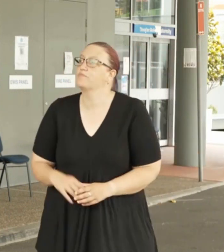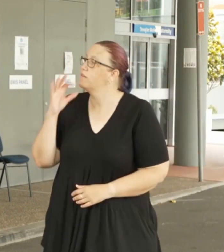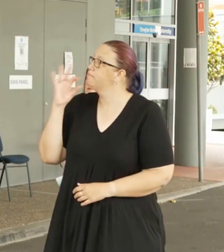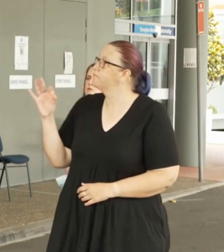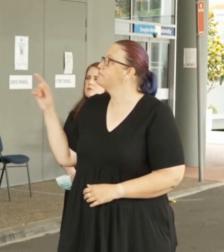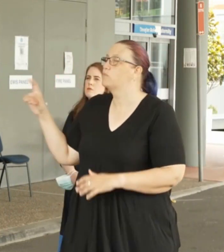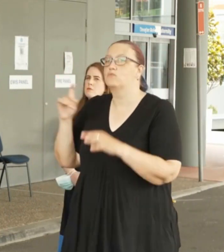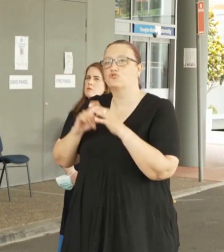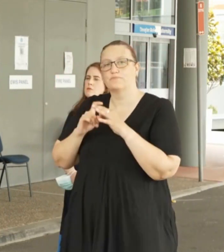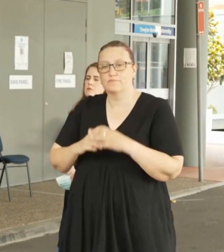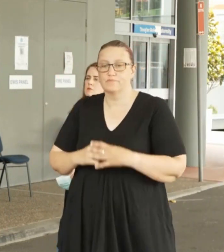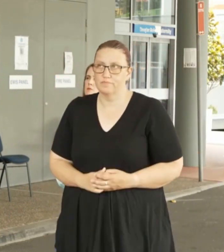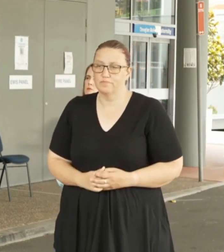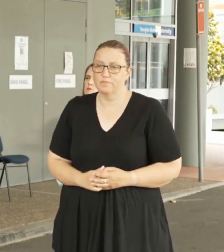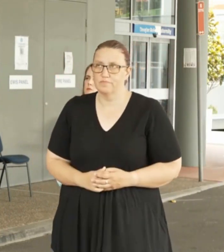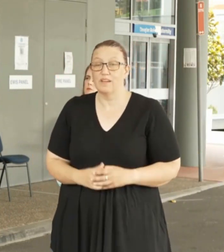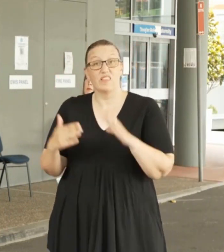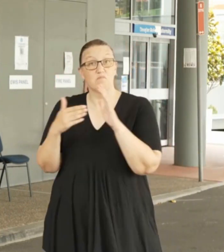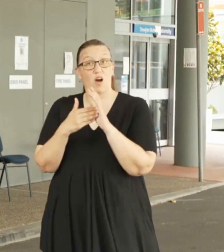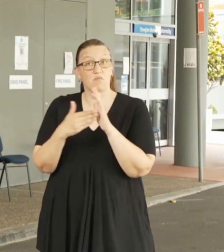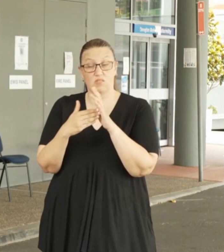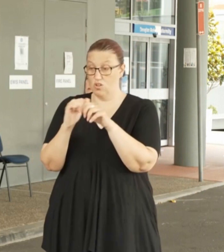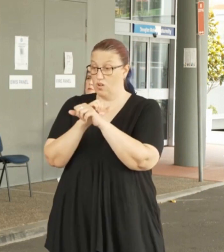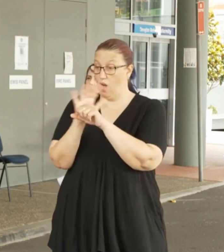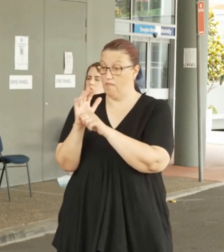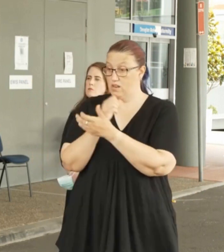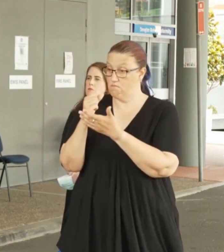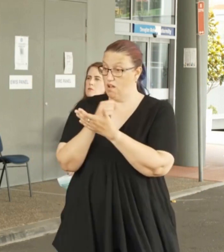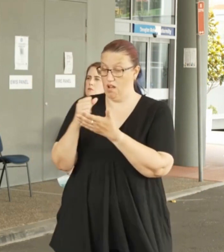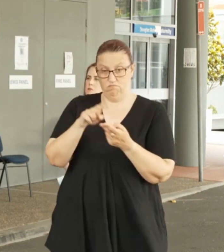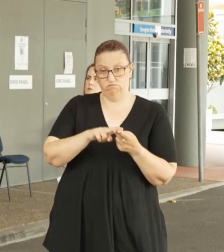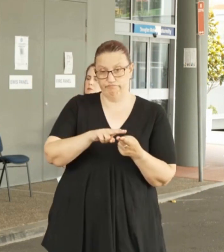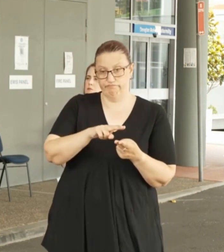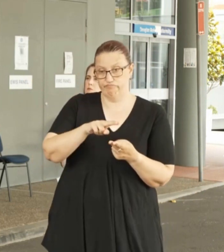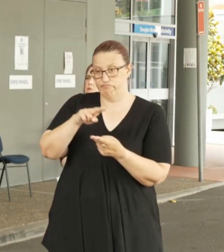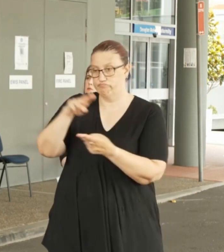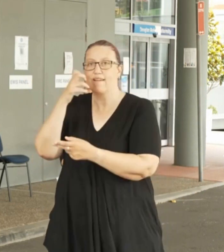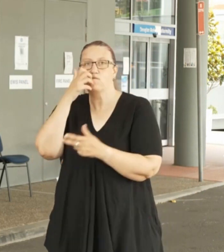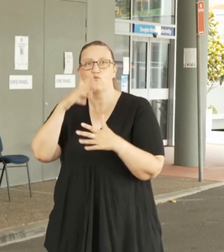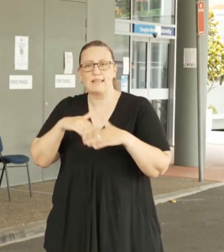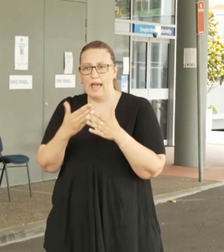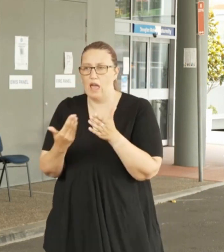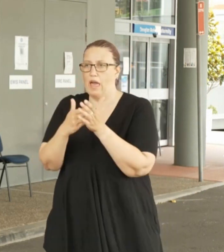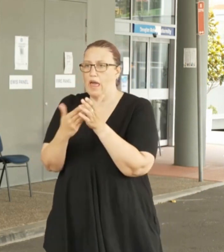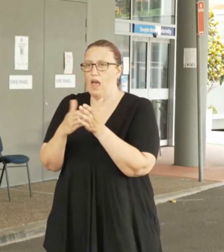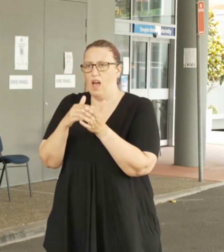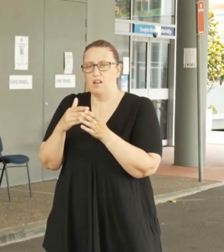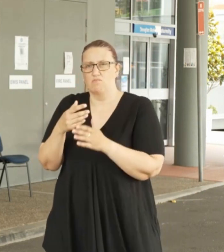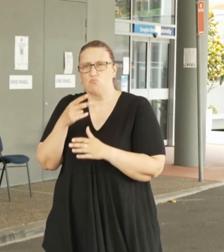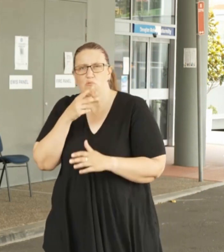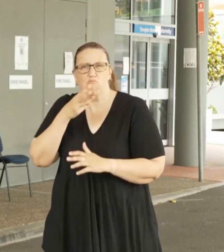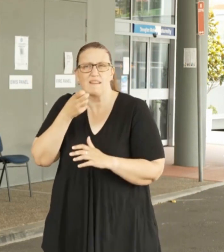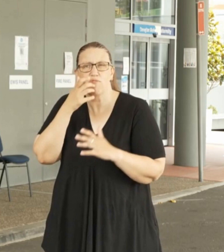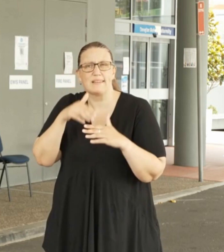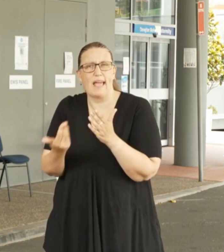the line of hospital admissions is staying relatively flat. The experts saying to you that are they worried about the